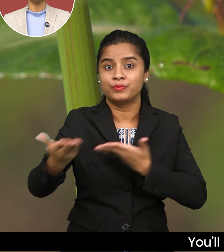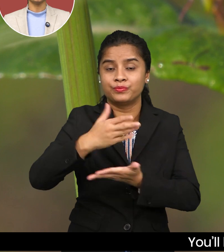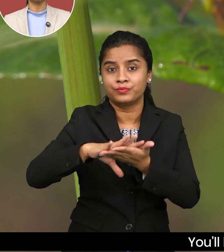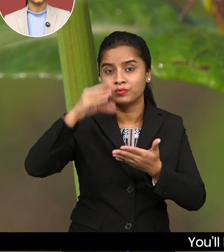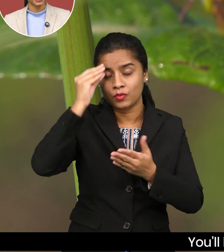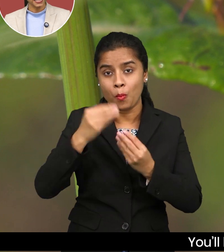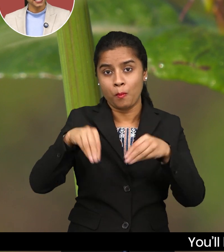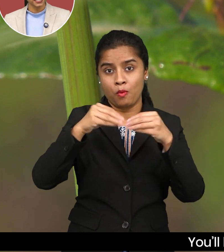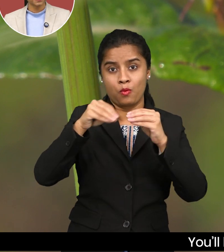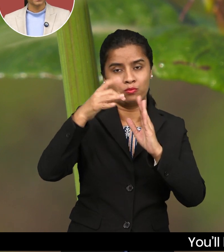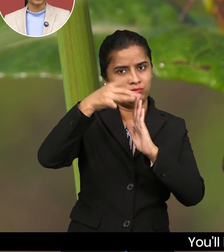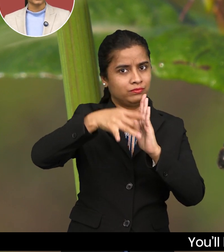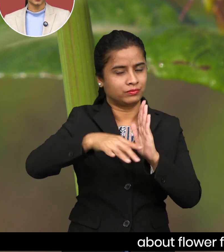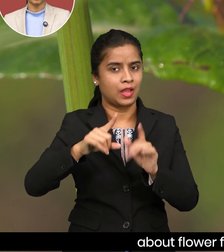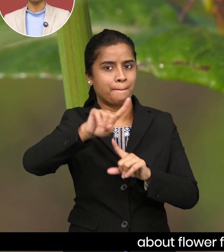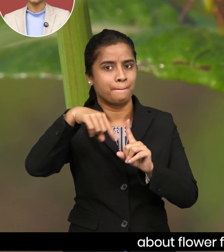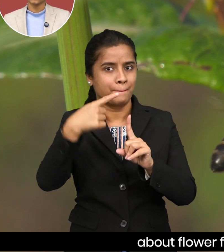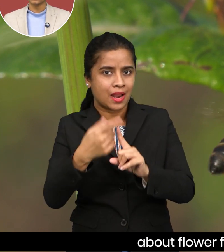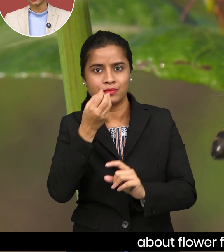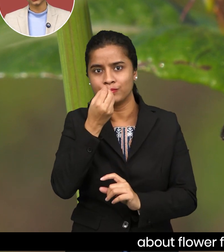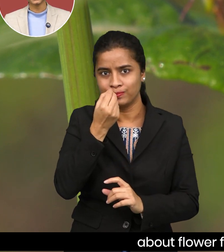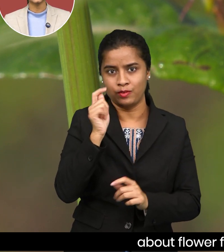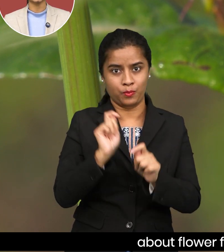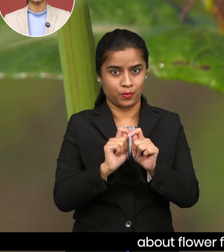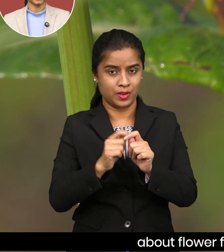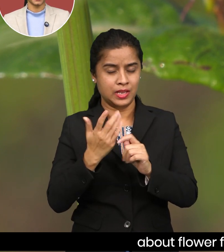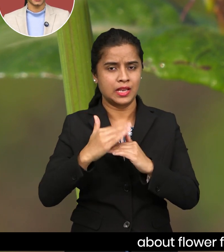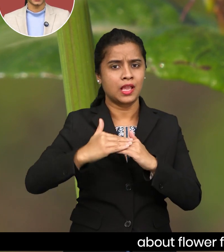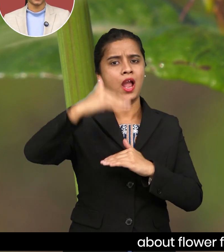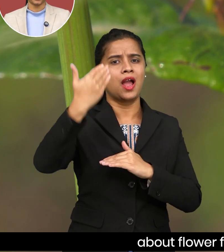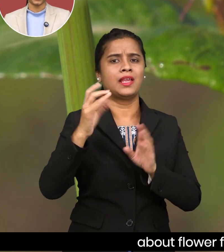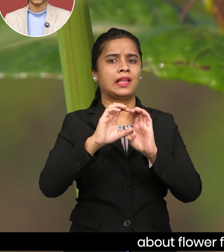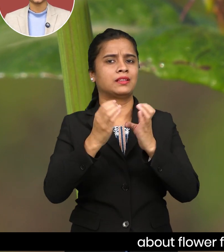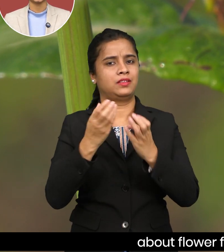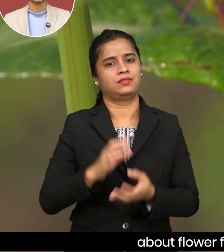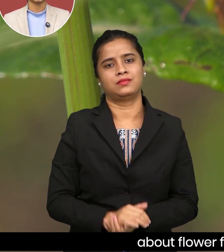You learn more details about flower functions in higher classes.